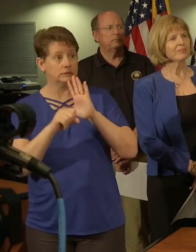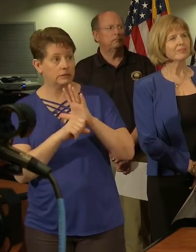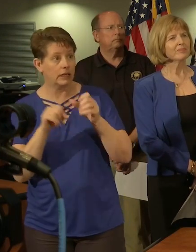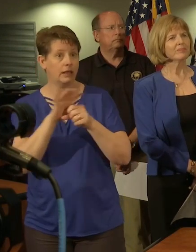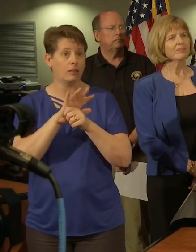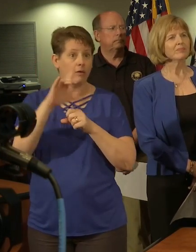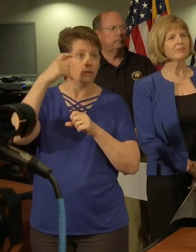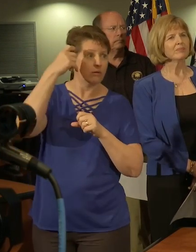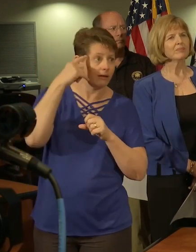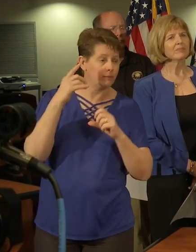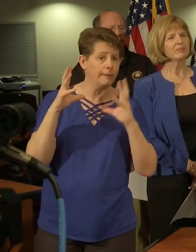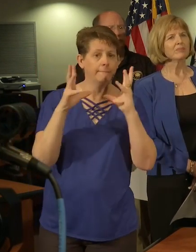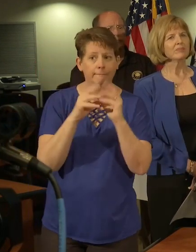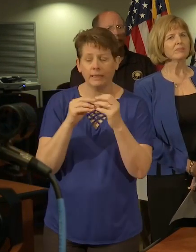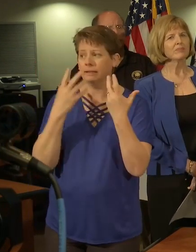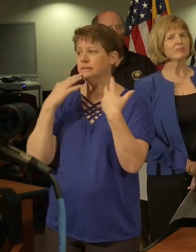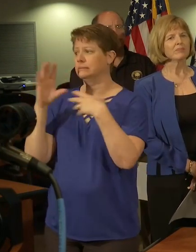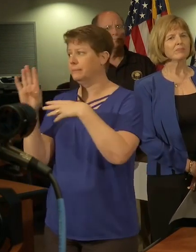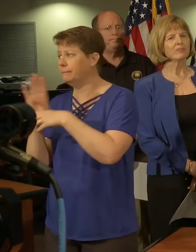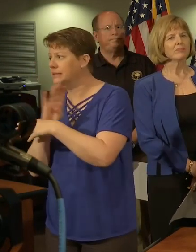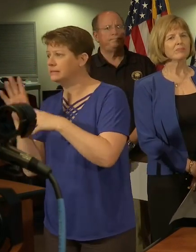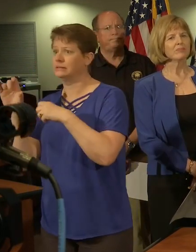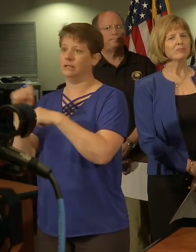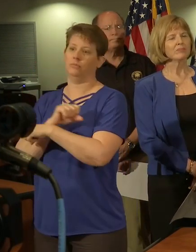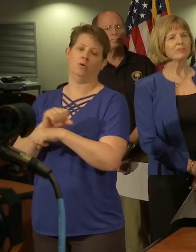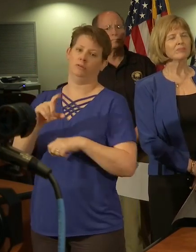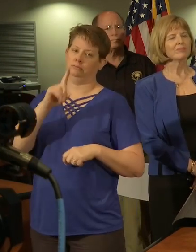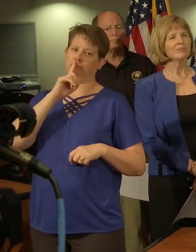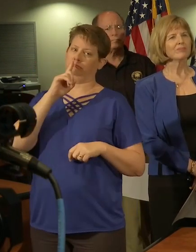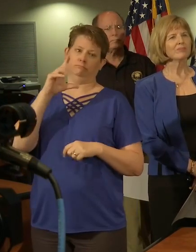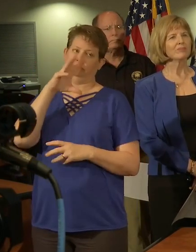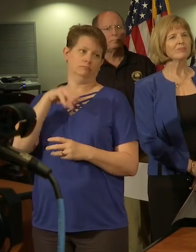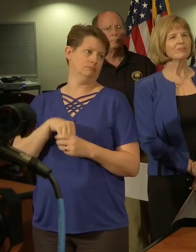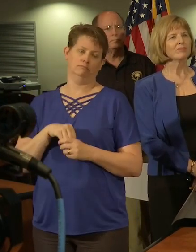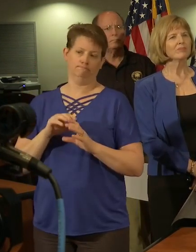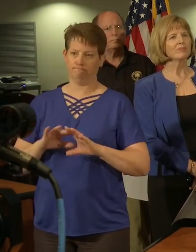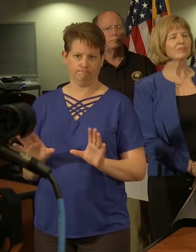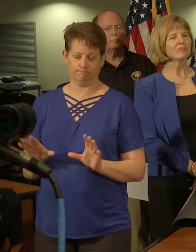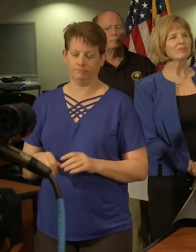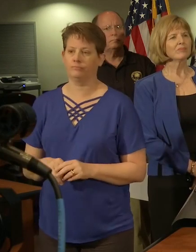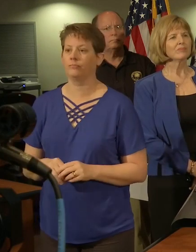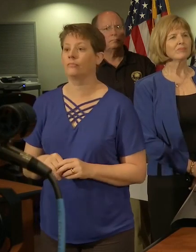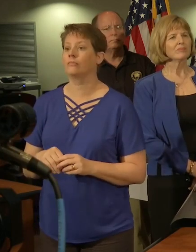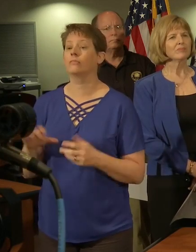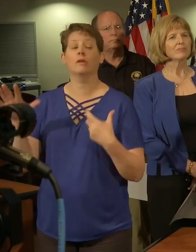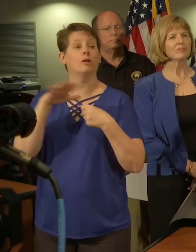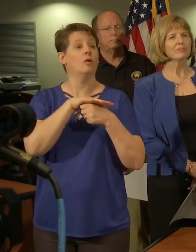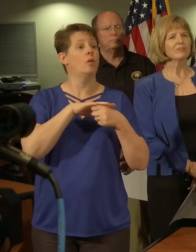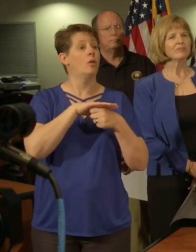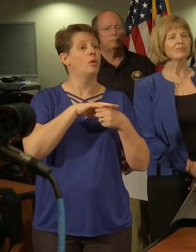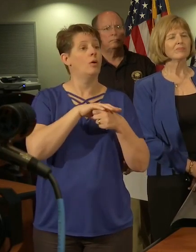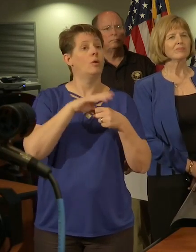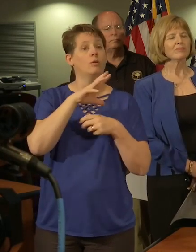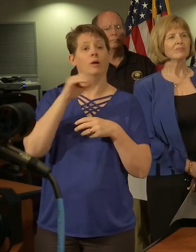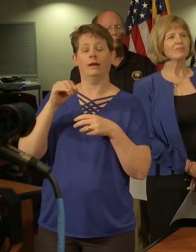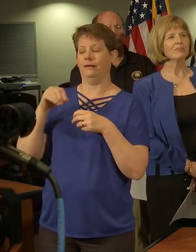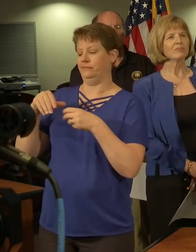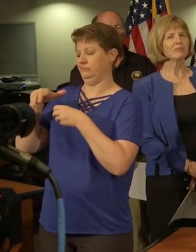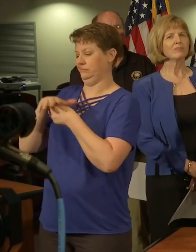meetings or businesses or employers. Also, all local and municipal